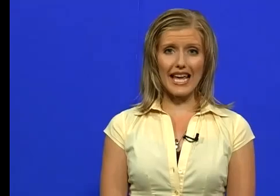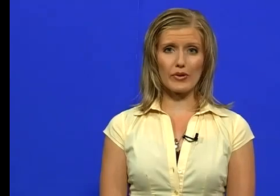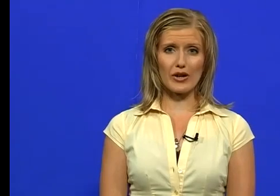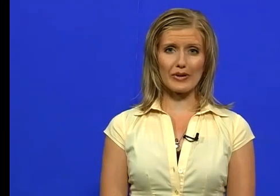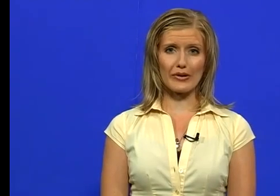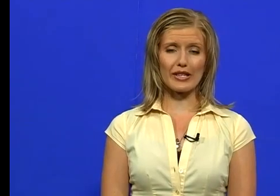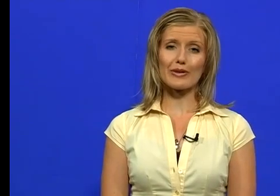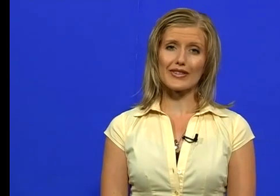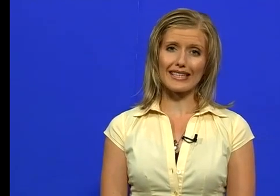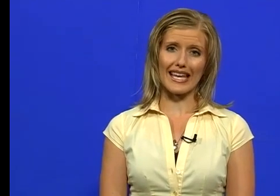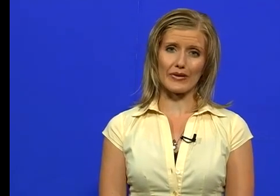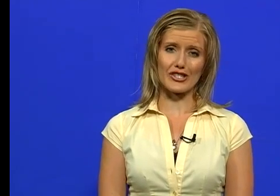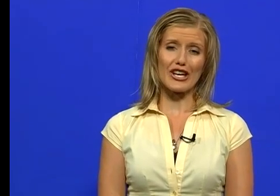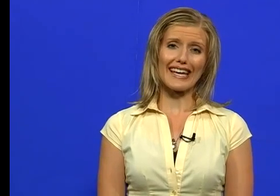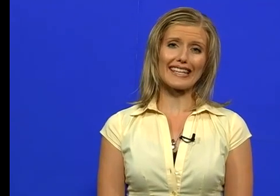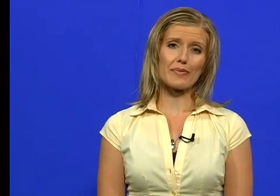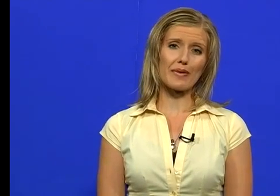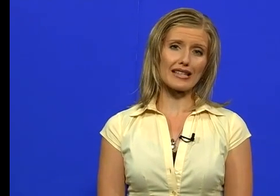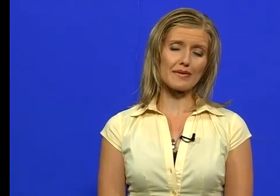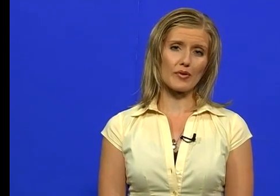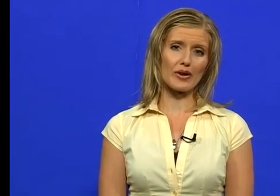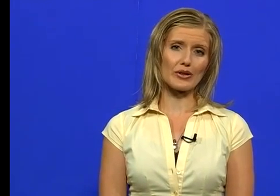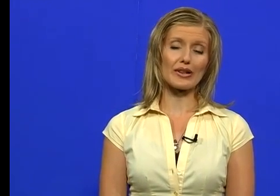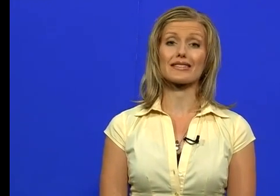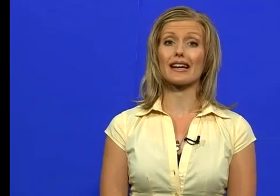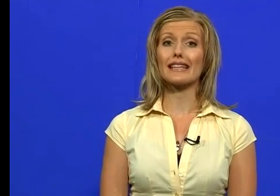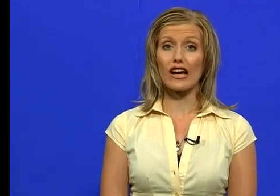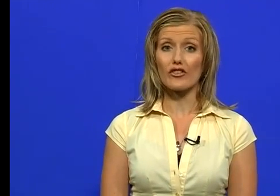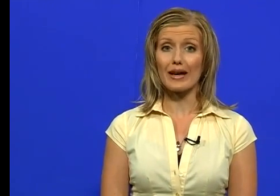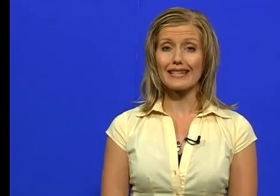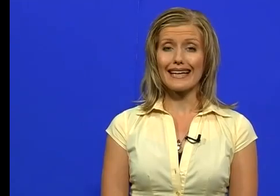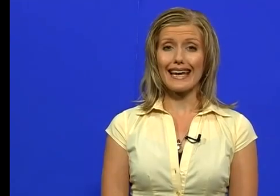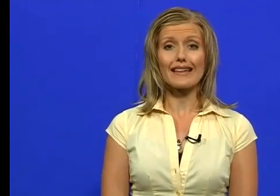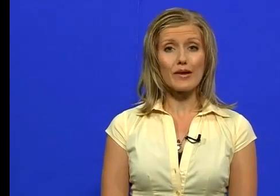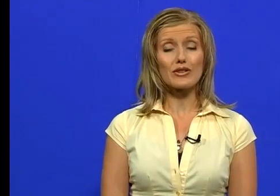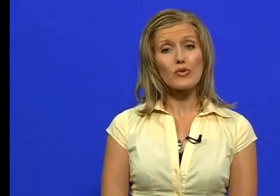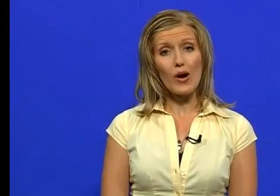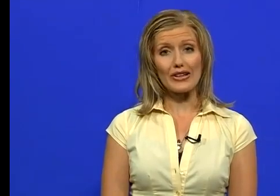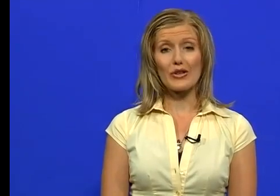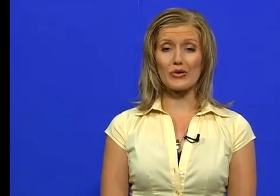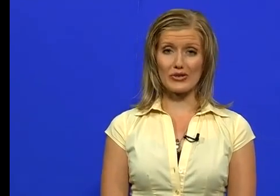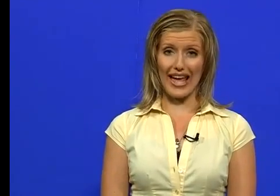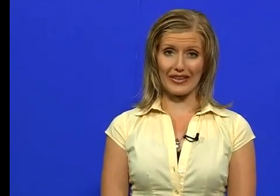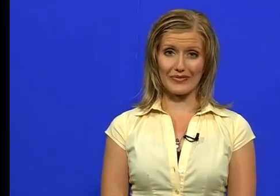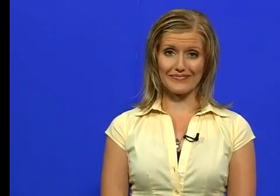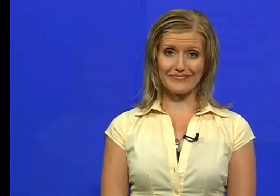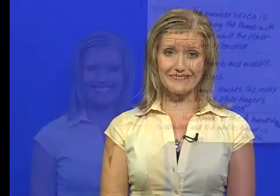Today we're going to be learning about sign language. In the upcoming clips, we're going to learn how to sign the alphabet and the numbers 1 through 10.